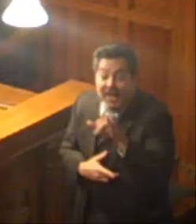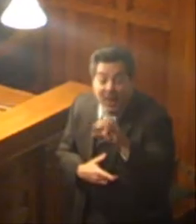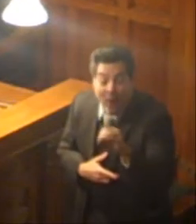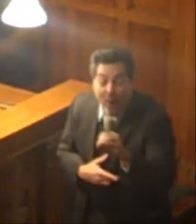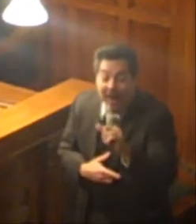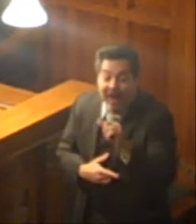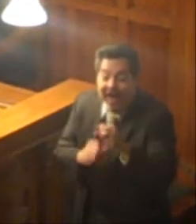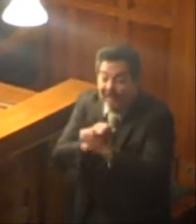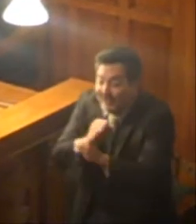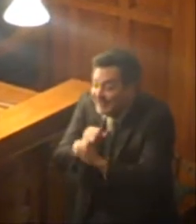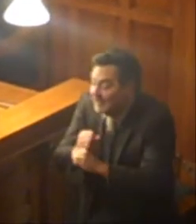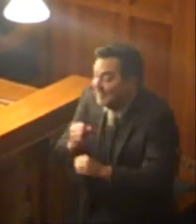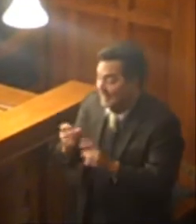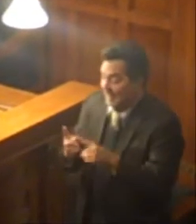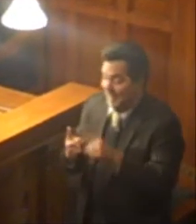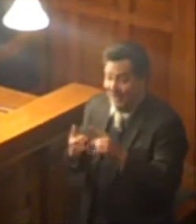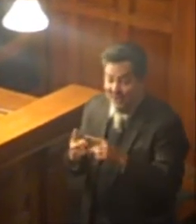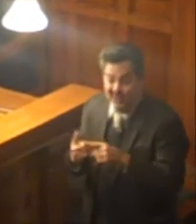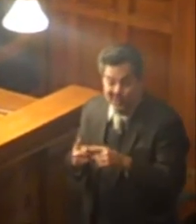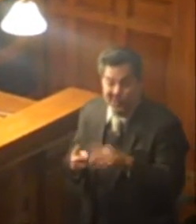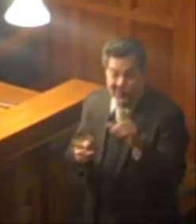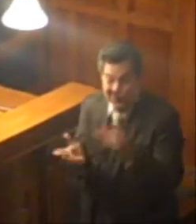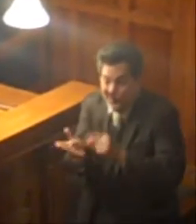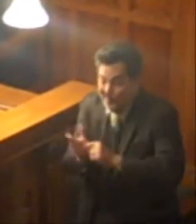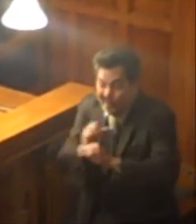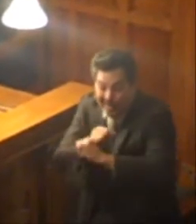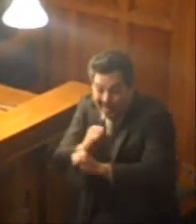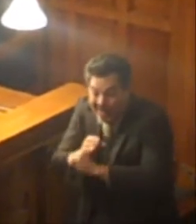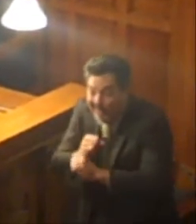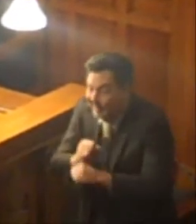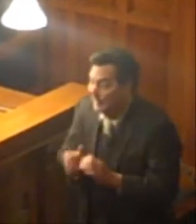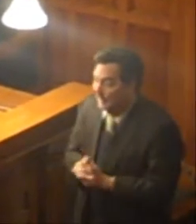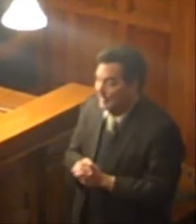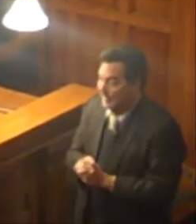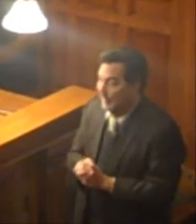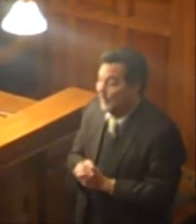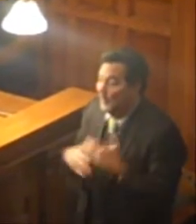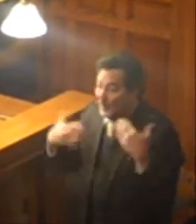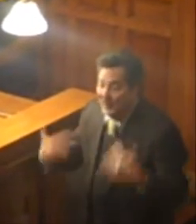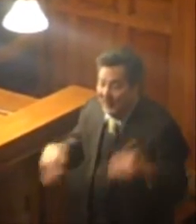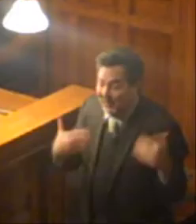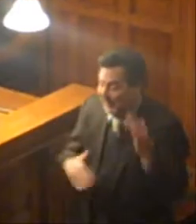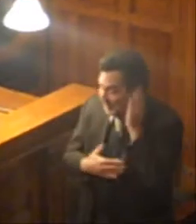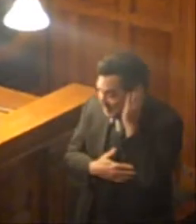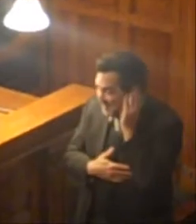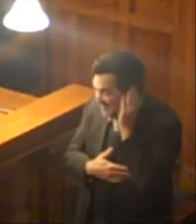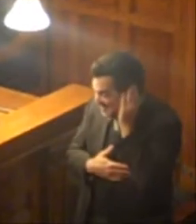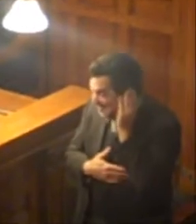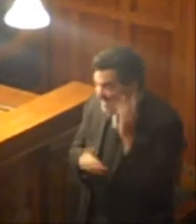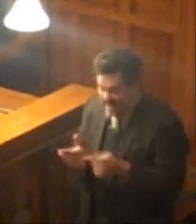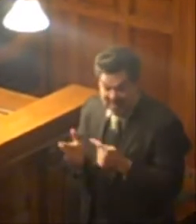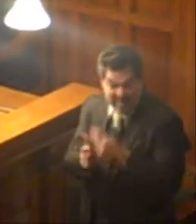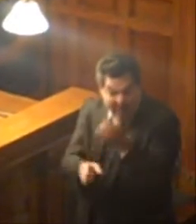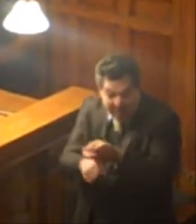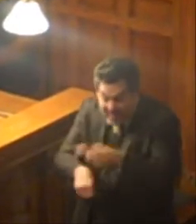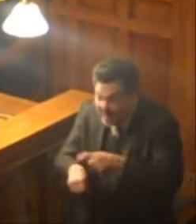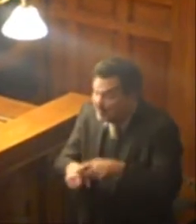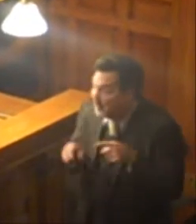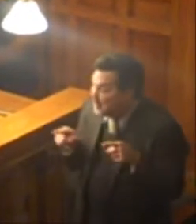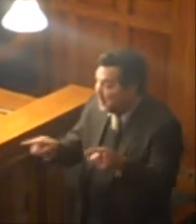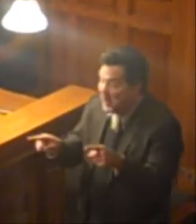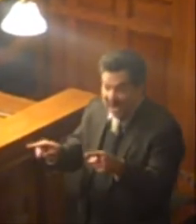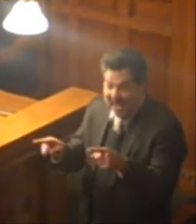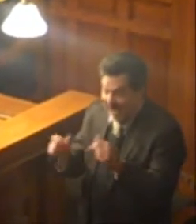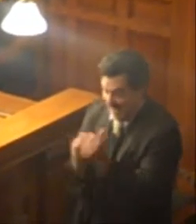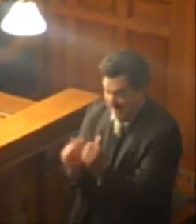ads, your skits, they brought levity during some tough campaigns and tense moments in the campaign.